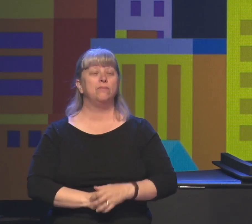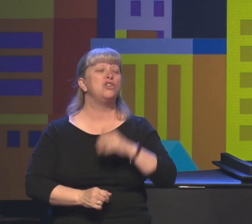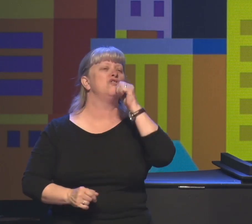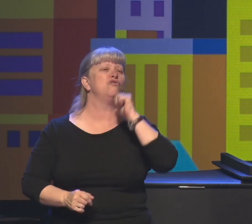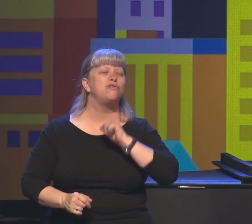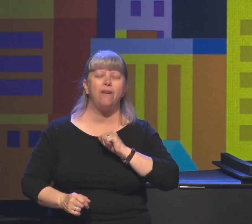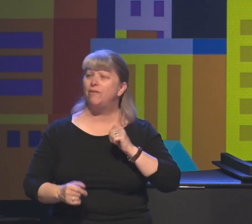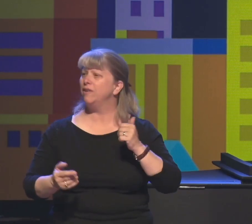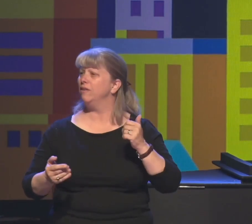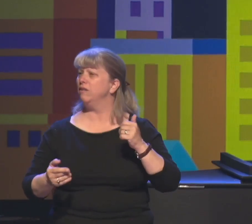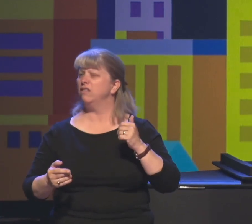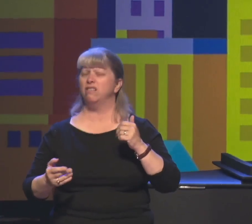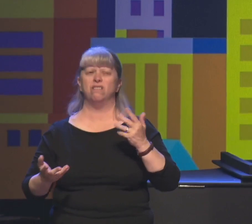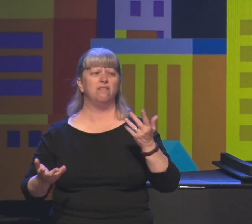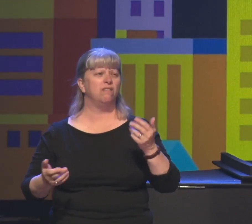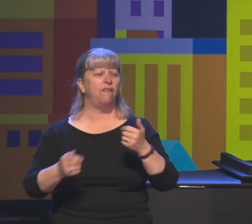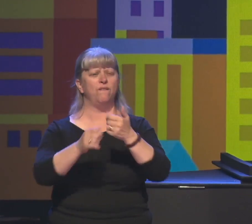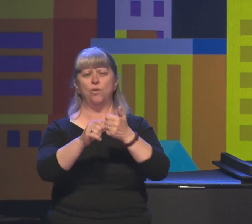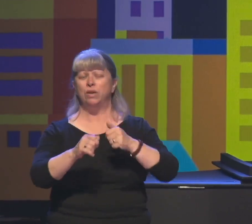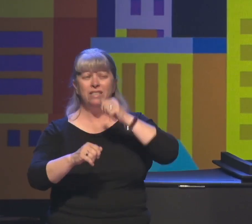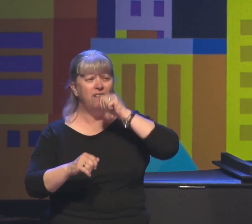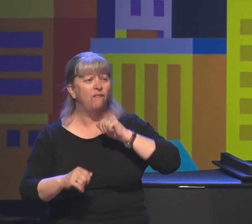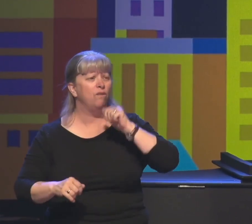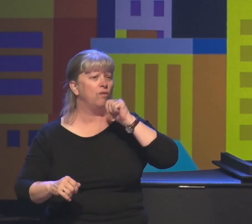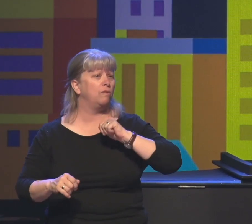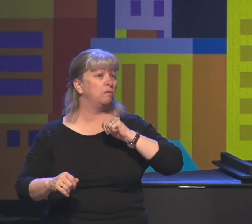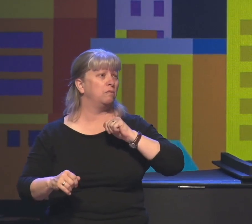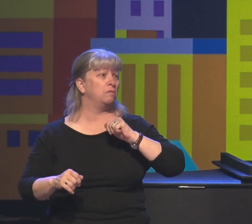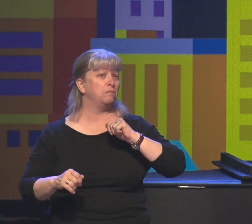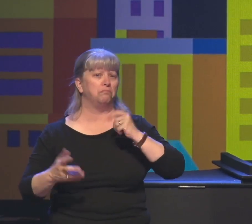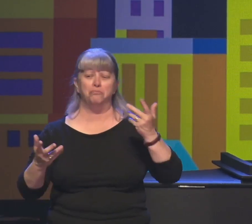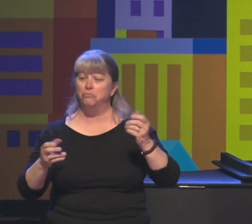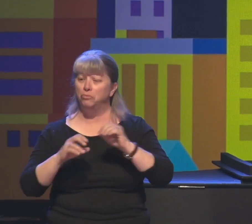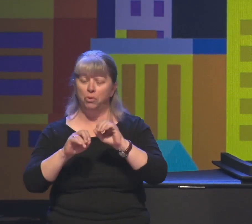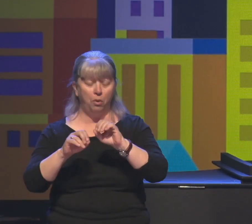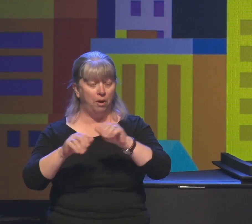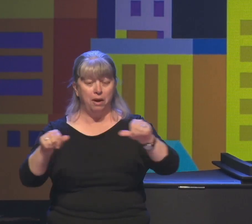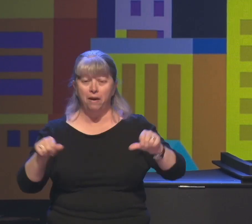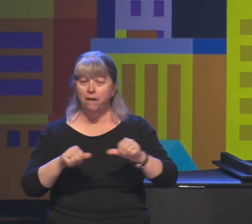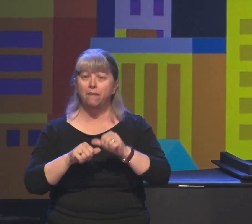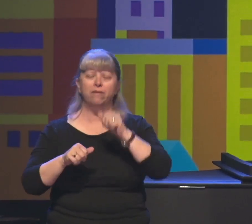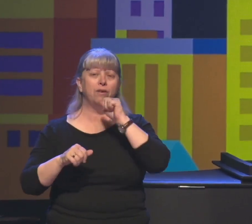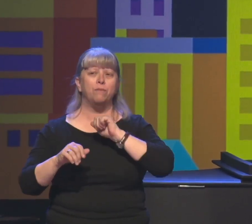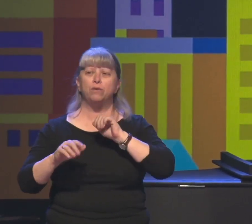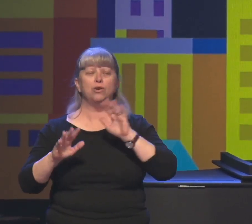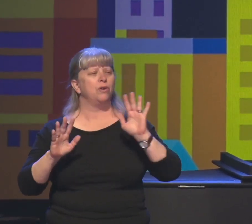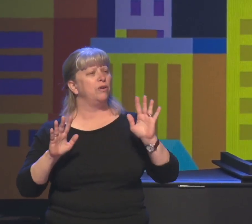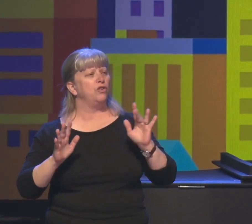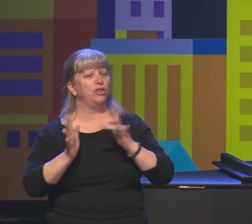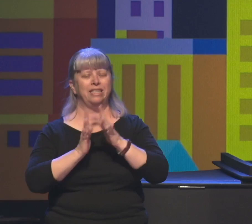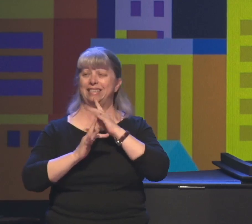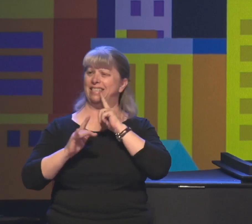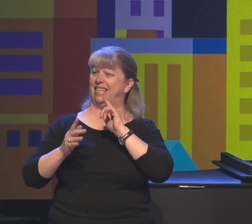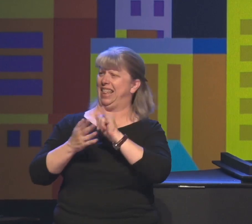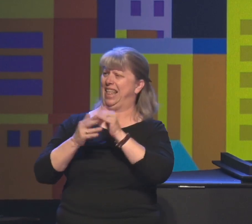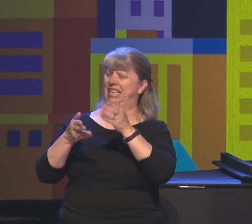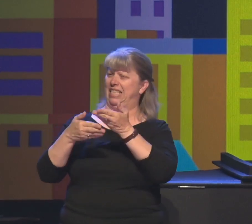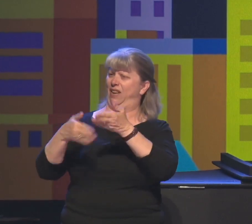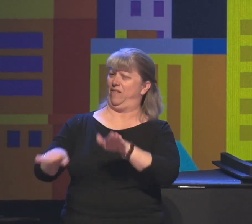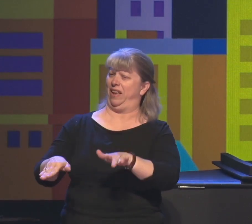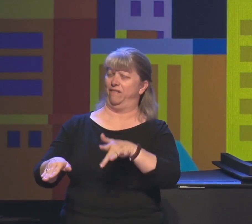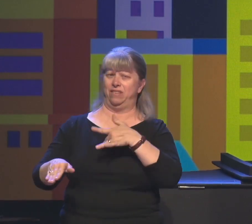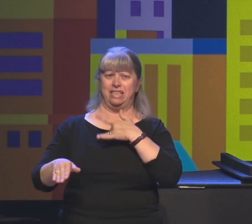Suffering would be, avoid all suffering. There's no place for suffering in our lives. Jesus is saying, no, that's a divided sense